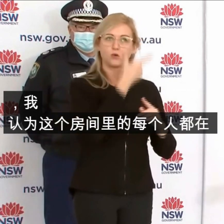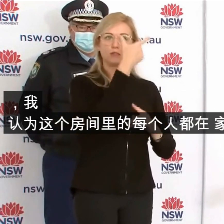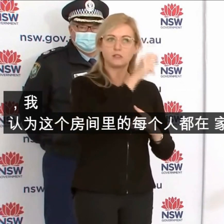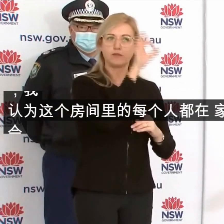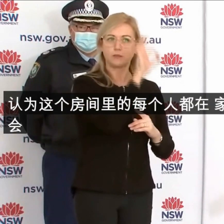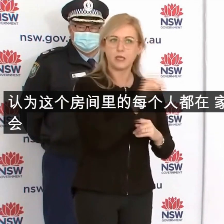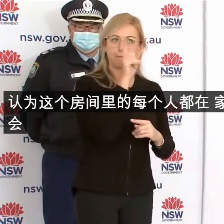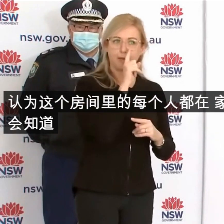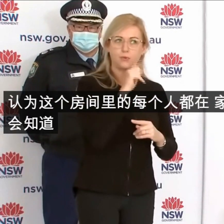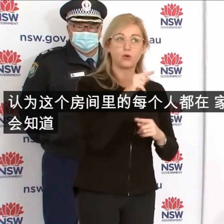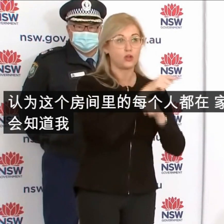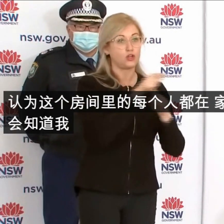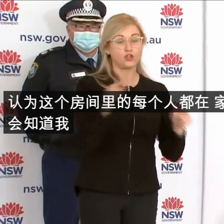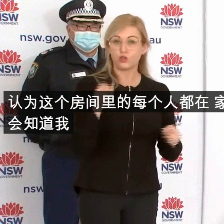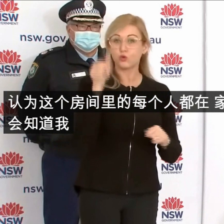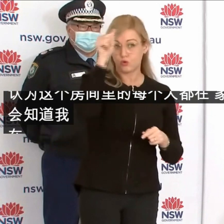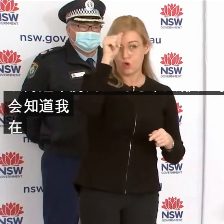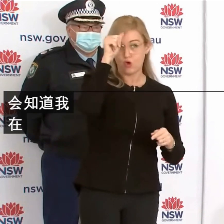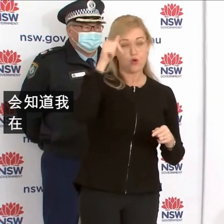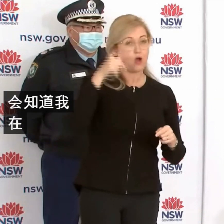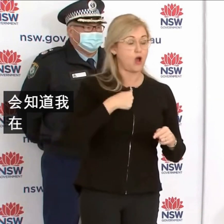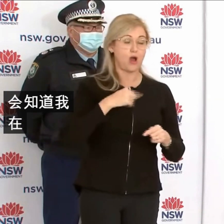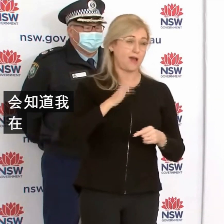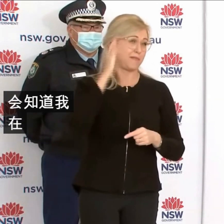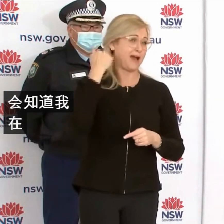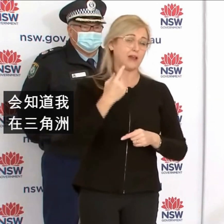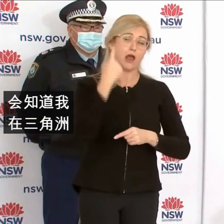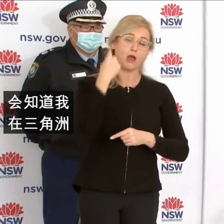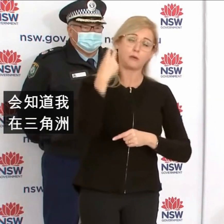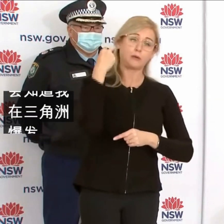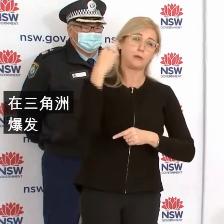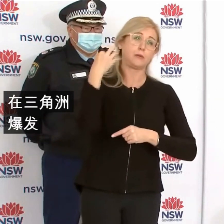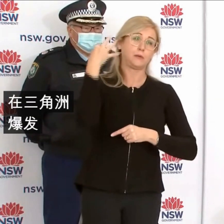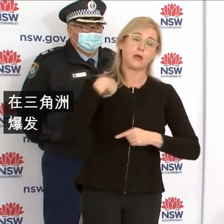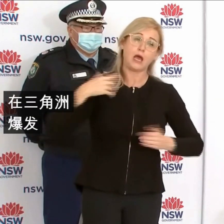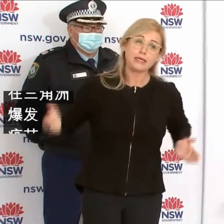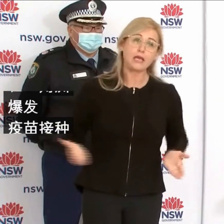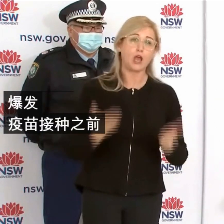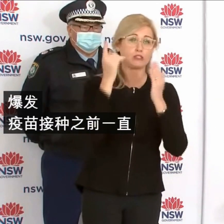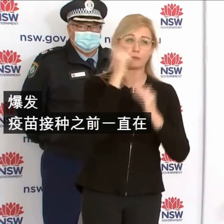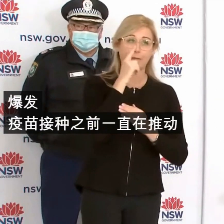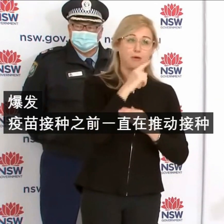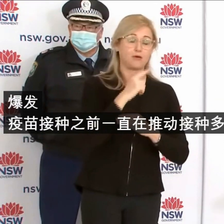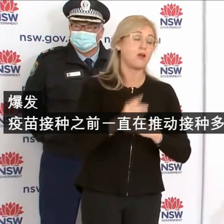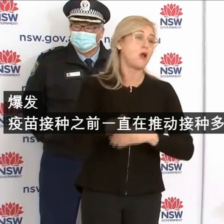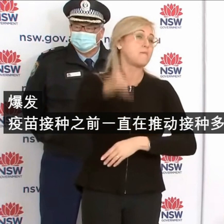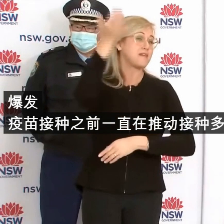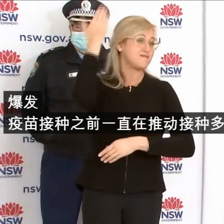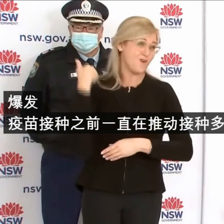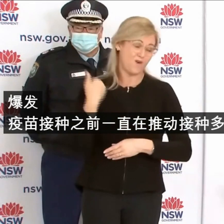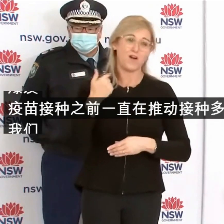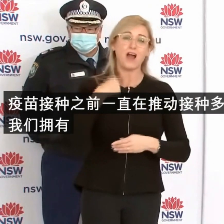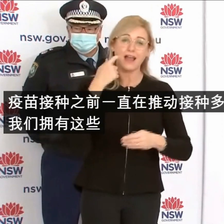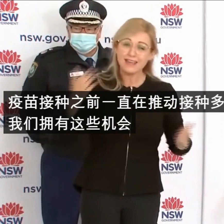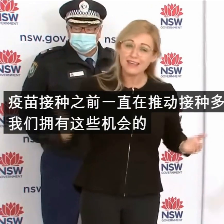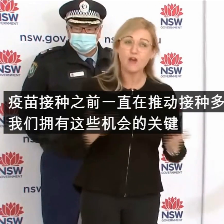in this room and at home would know how much I've been pushing for vaccination even before the Delta outbreak. Higher